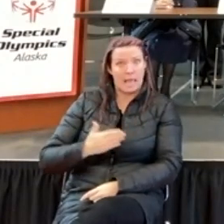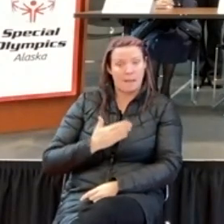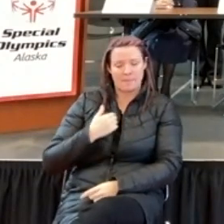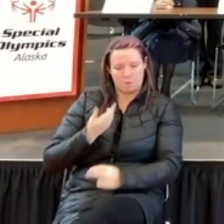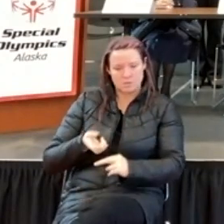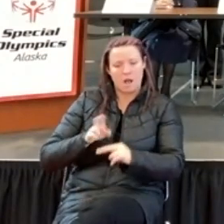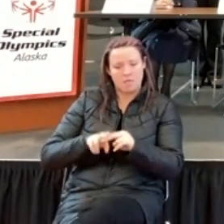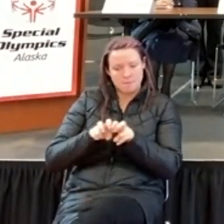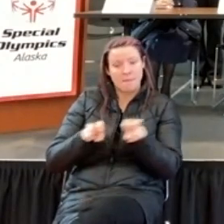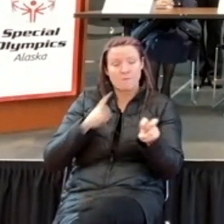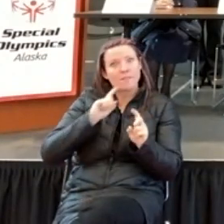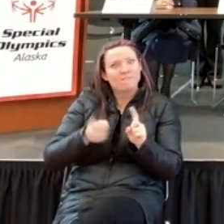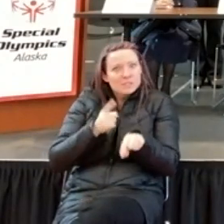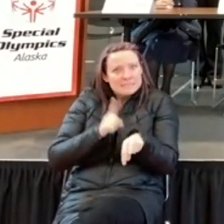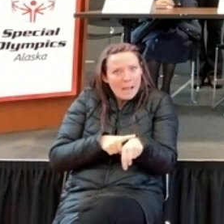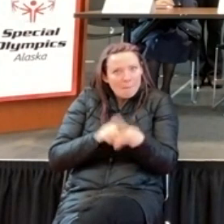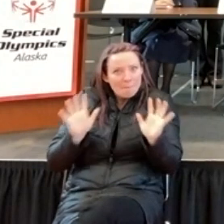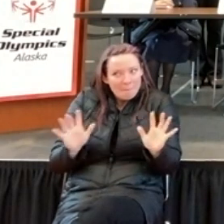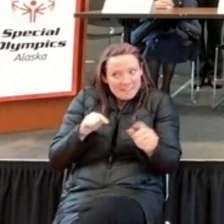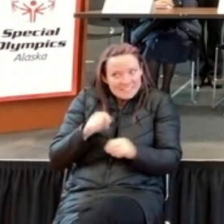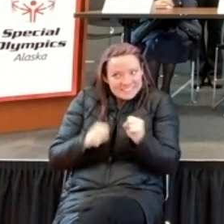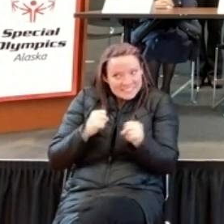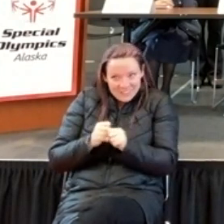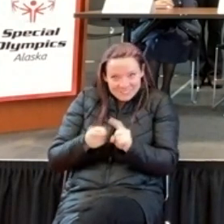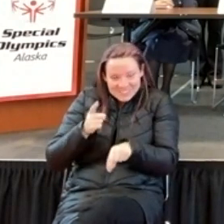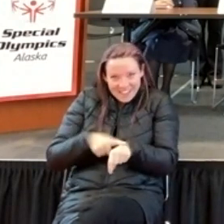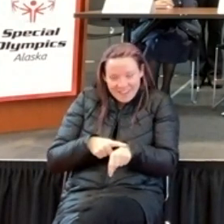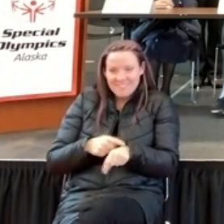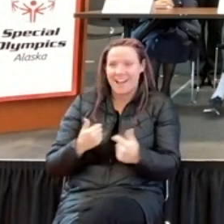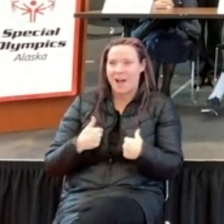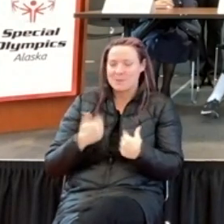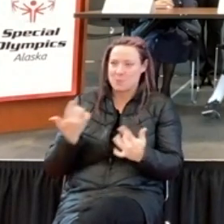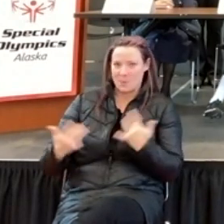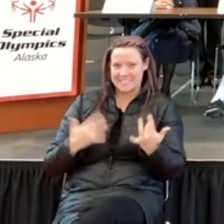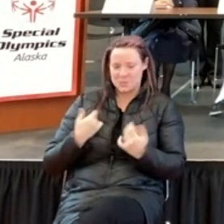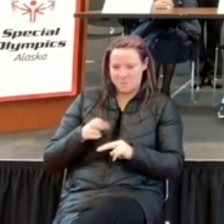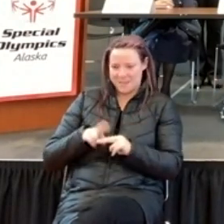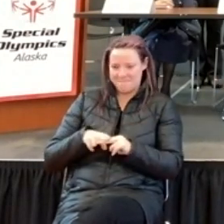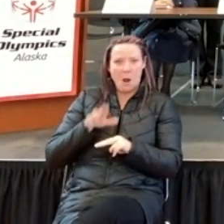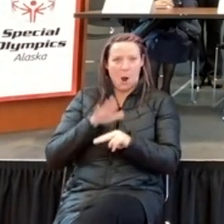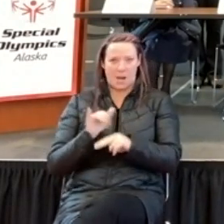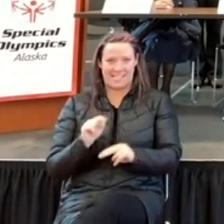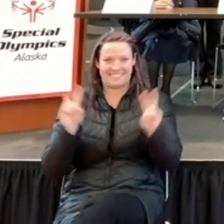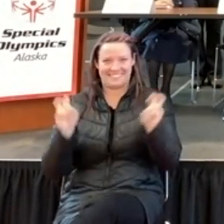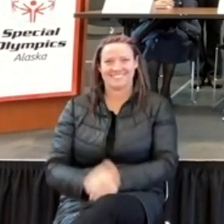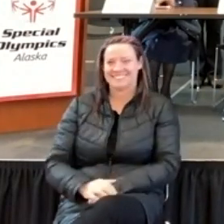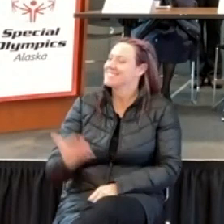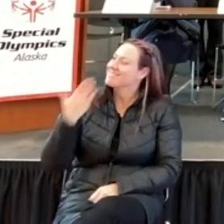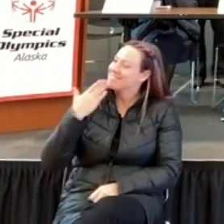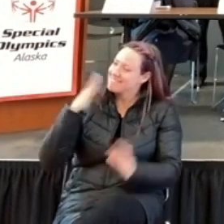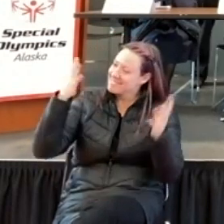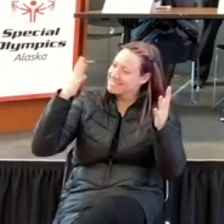on the panel for the first time this year. And I was really excited to be on it. Good job.